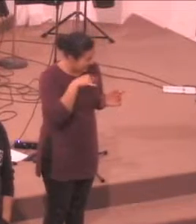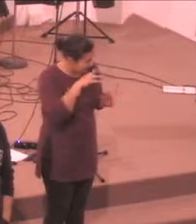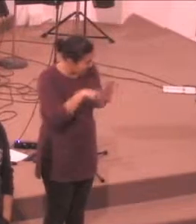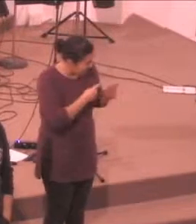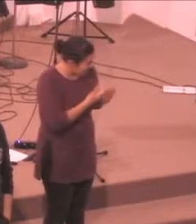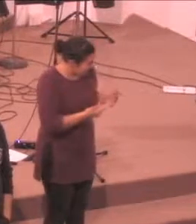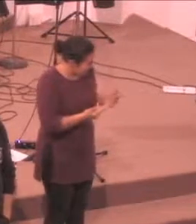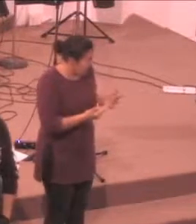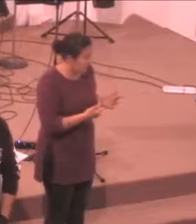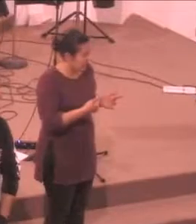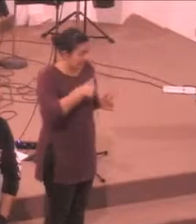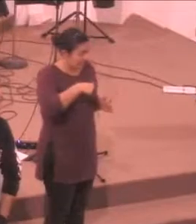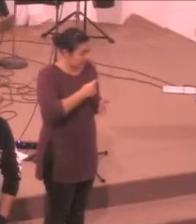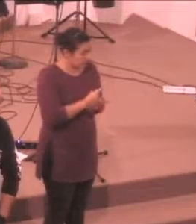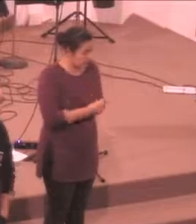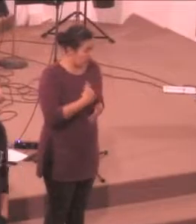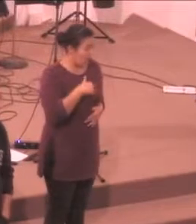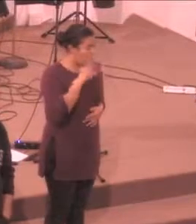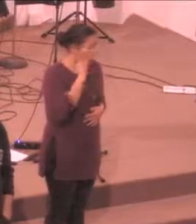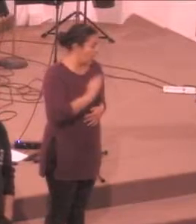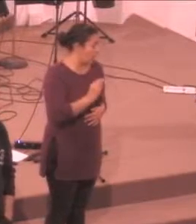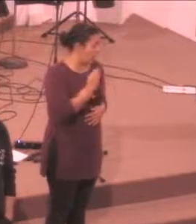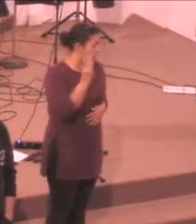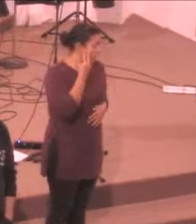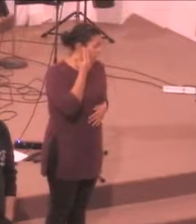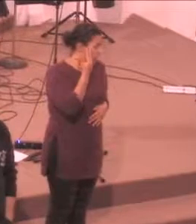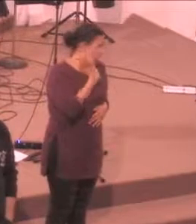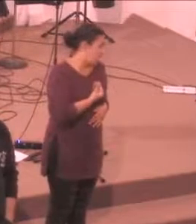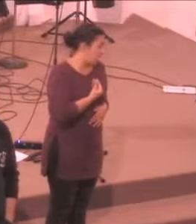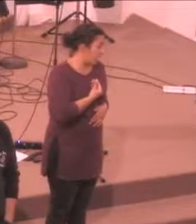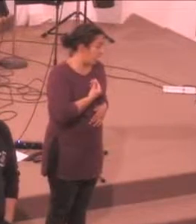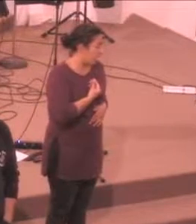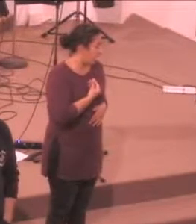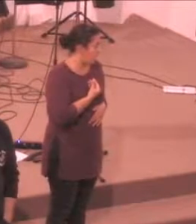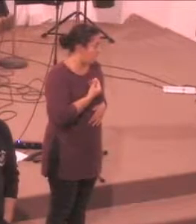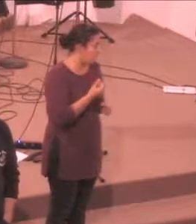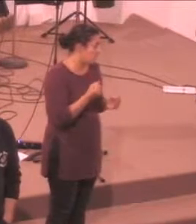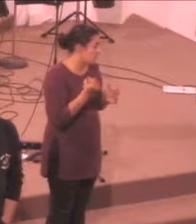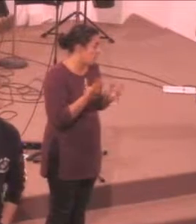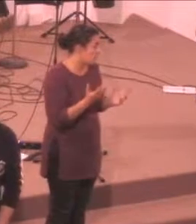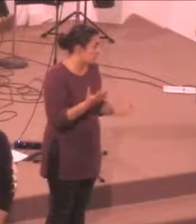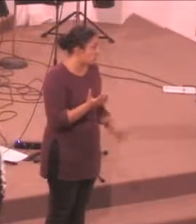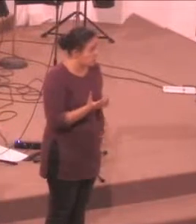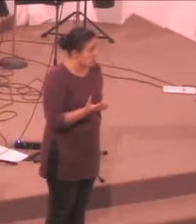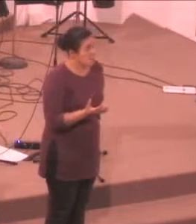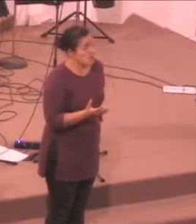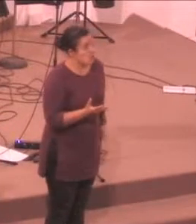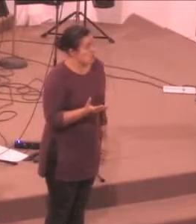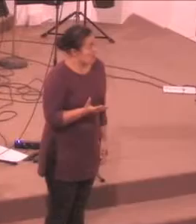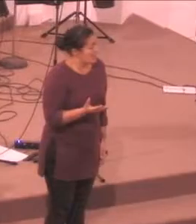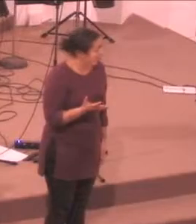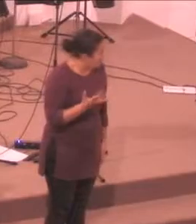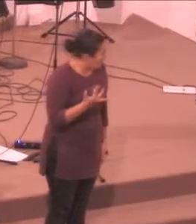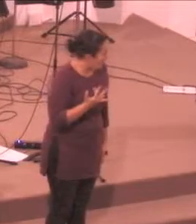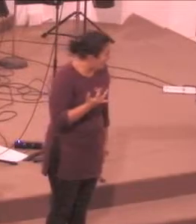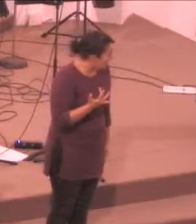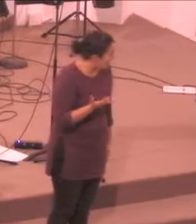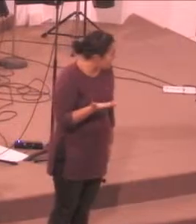I'm going to get smoked this week. I really am. I know it. And all of it's going to be because it's